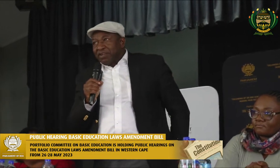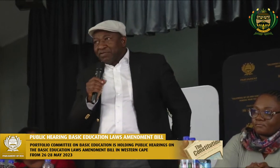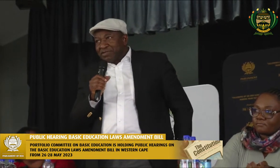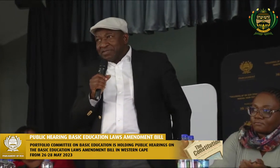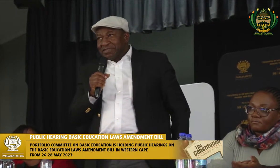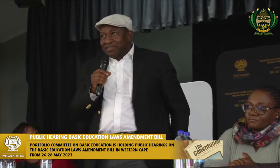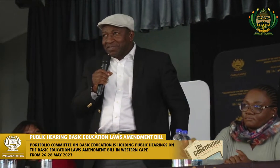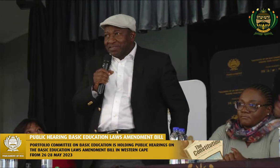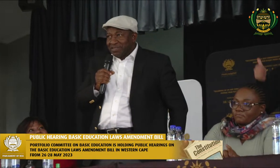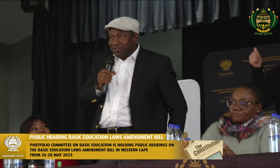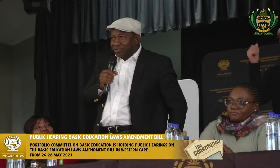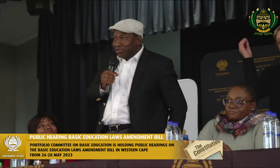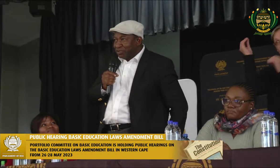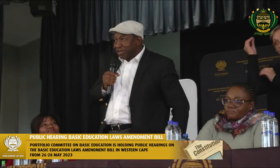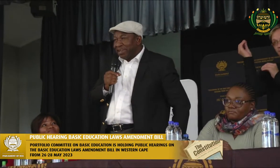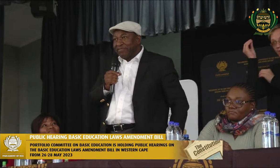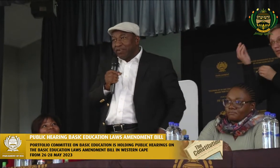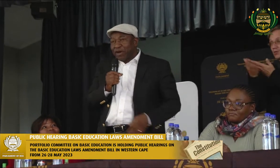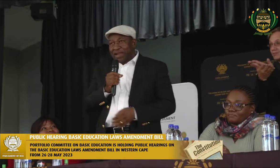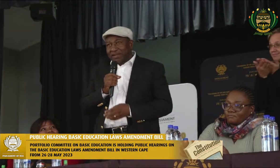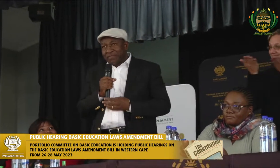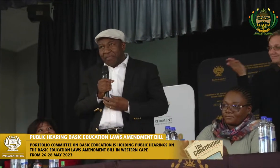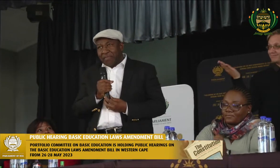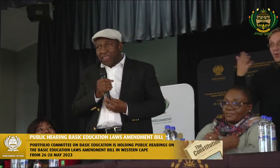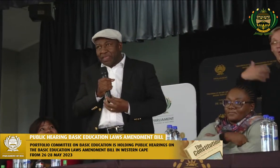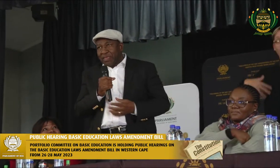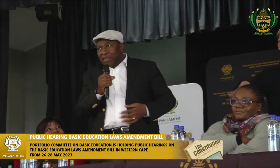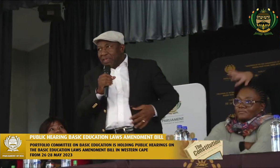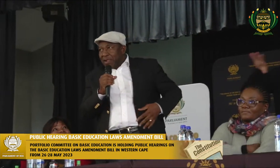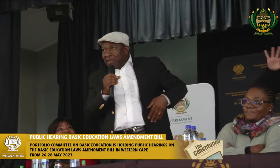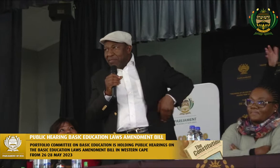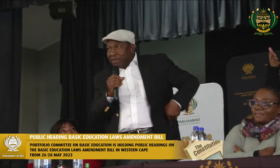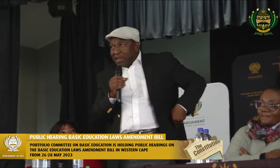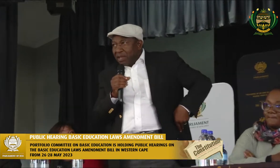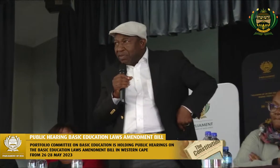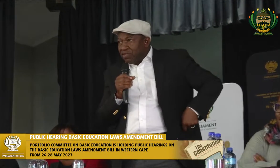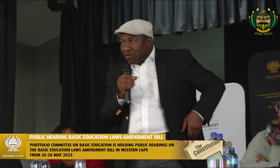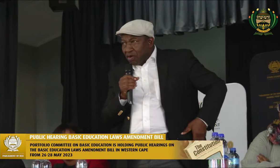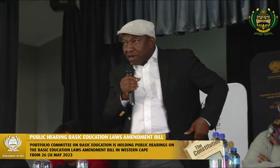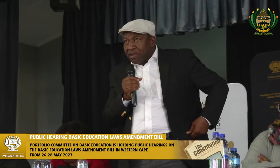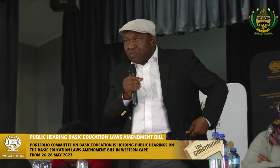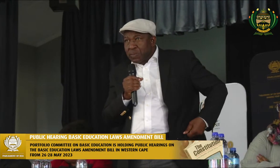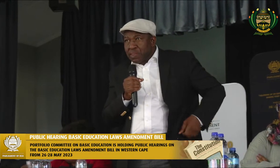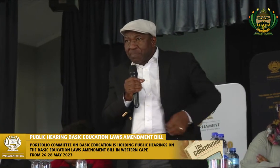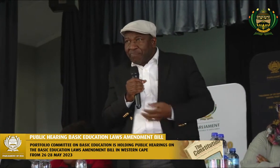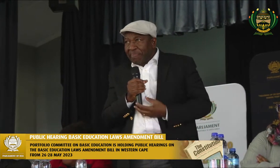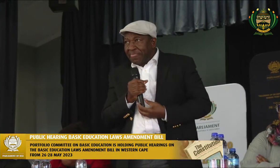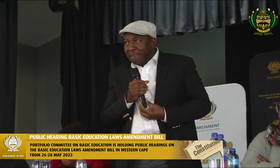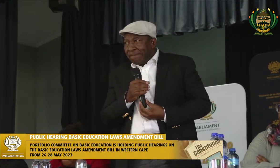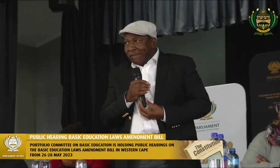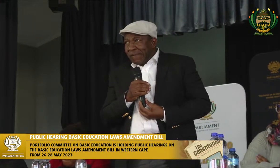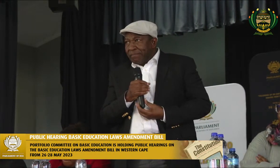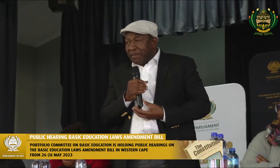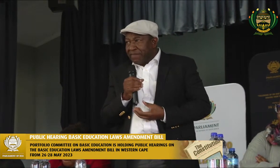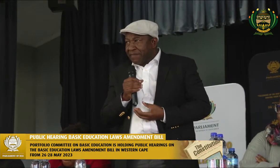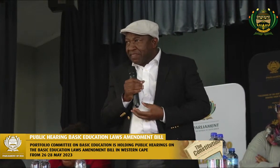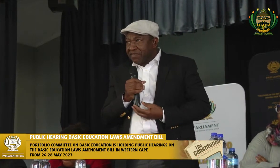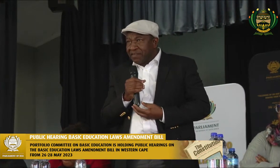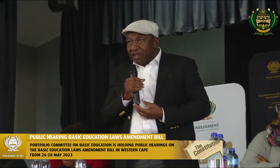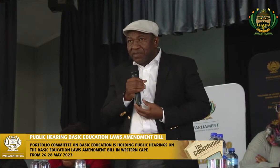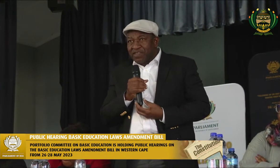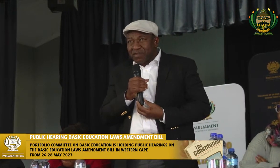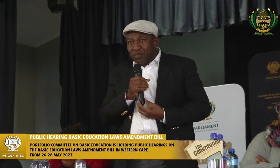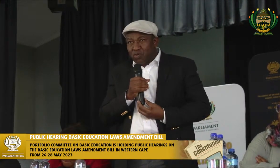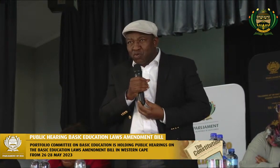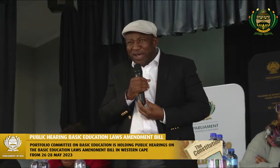Good afternoon to you and everyone. My name is Ronnie. My